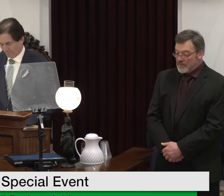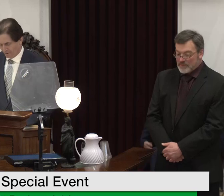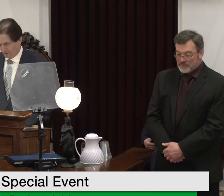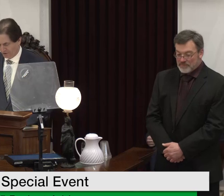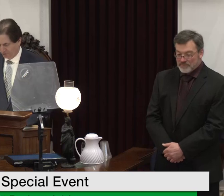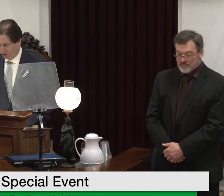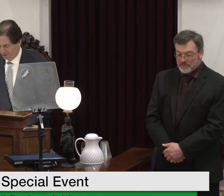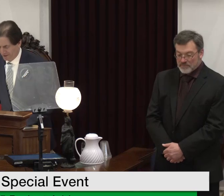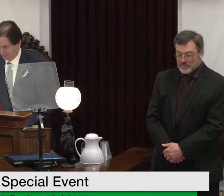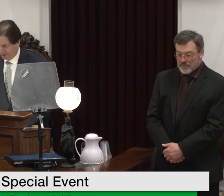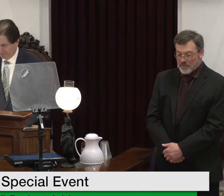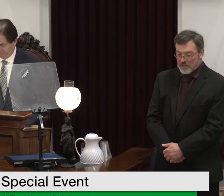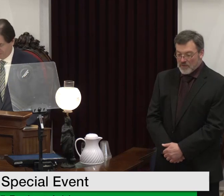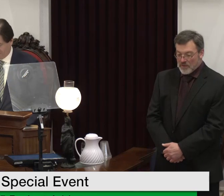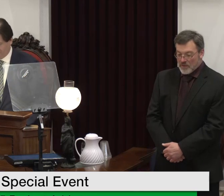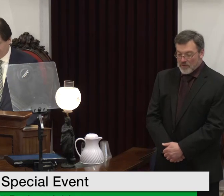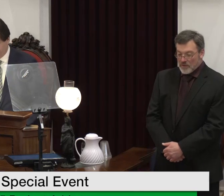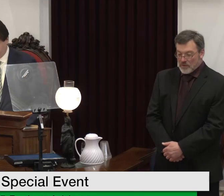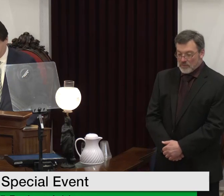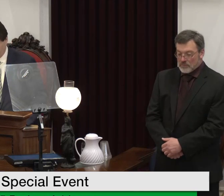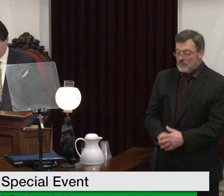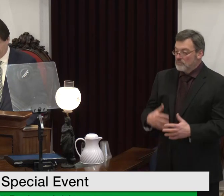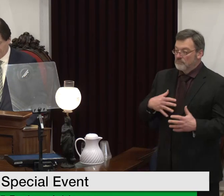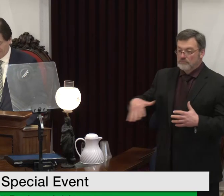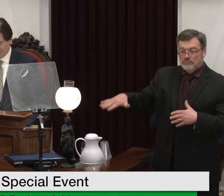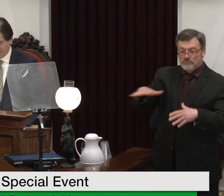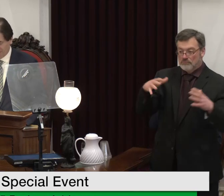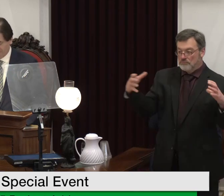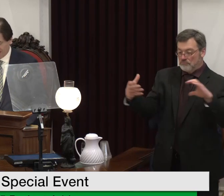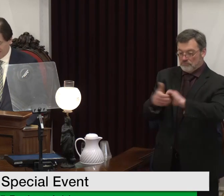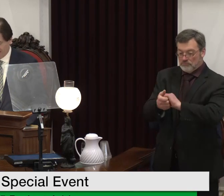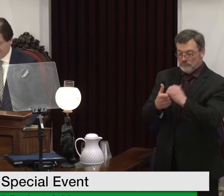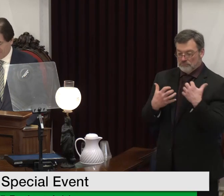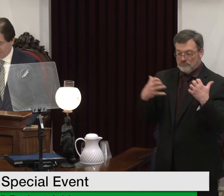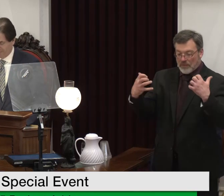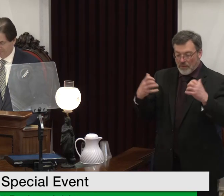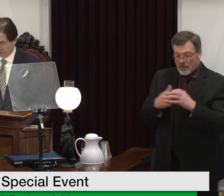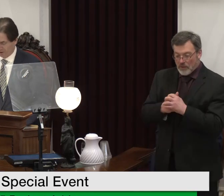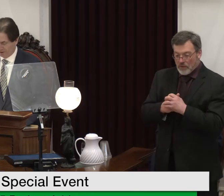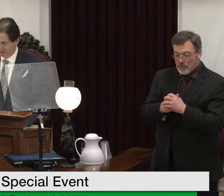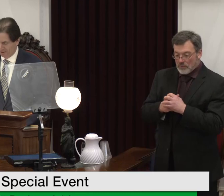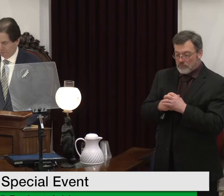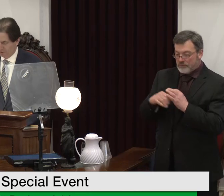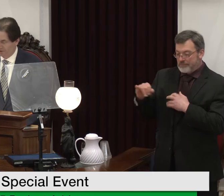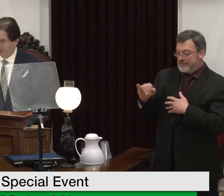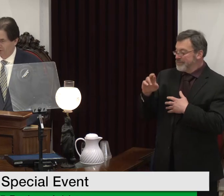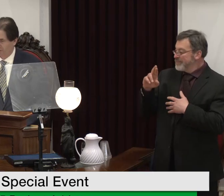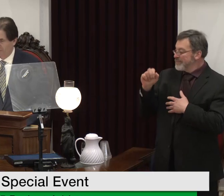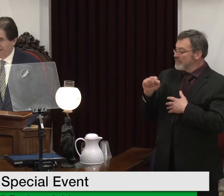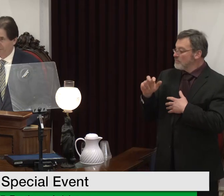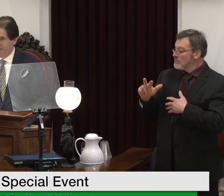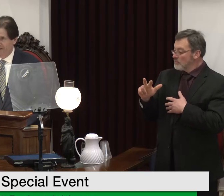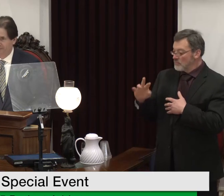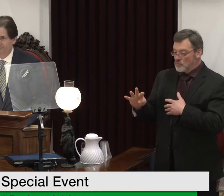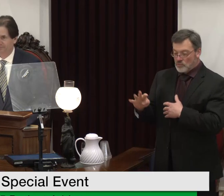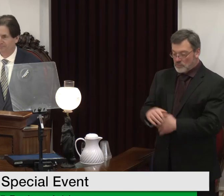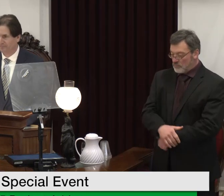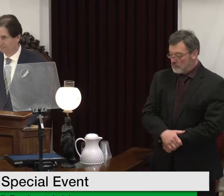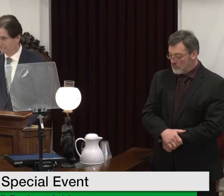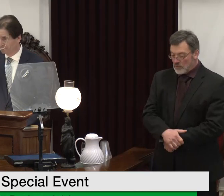seated this joint assembly is convened pursuant to the provis ISS of Jrs 34 which the clerk will